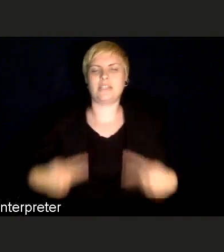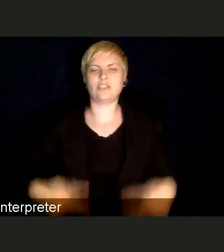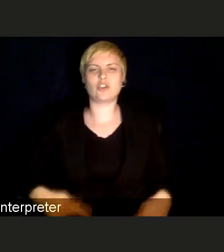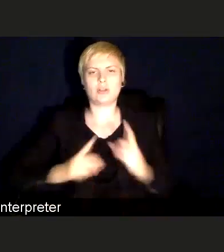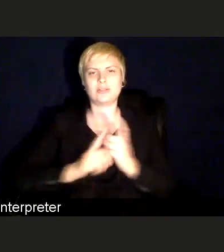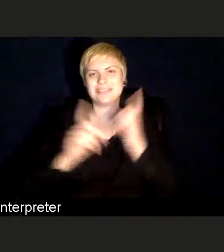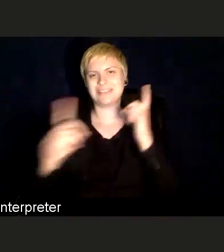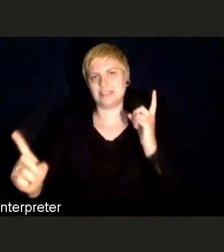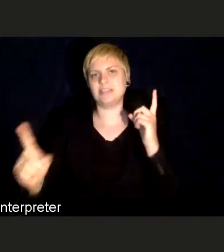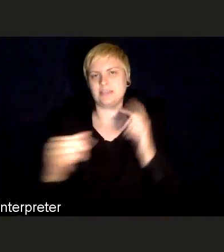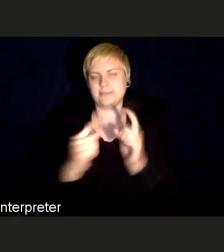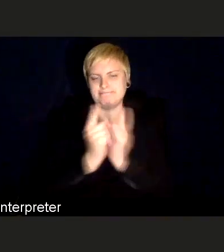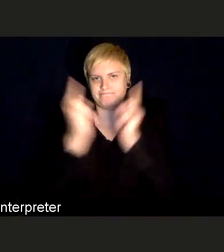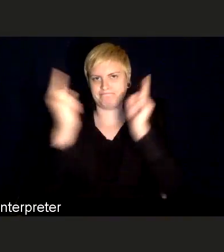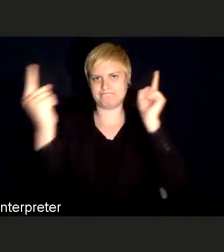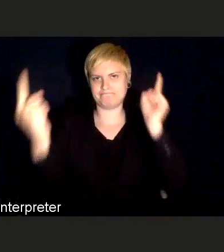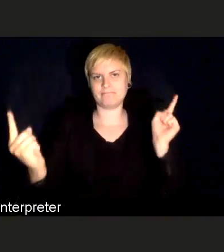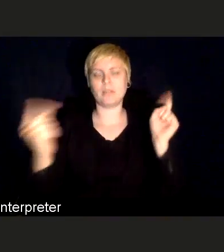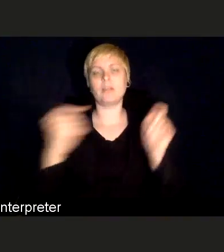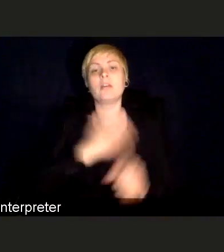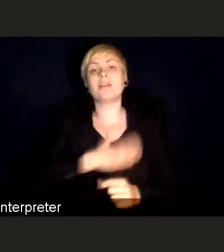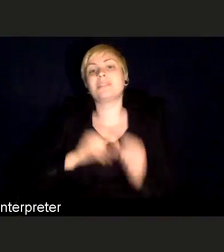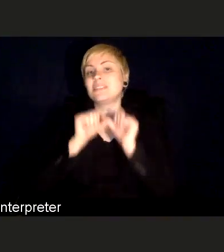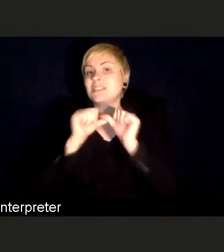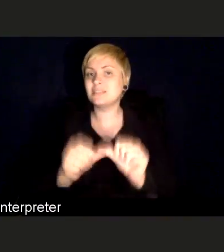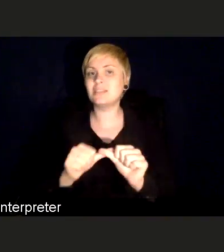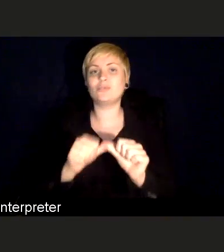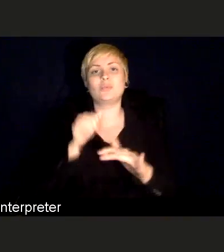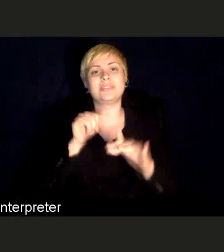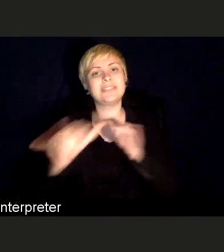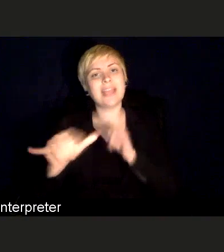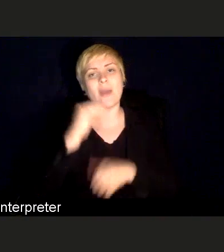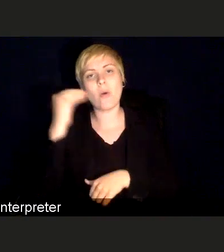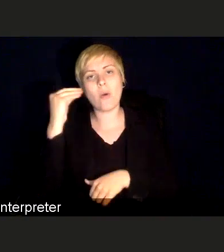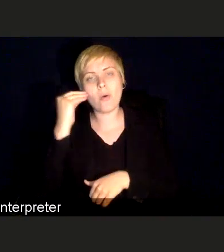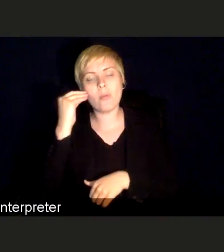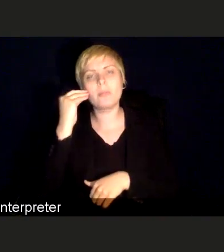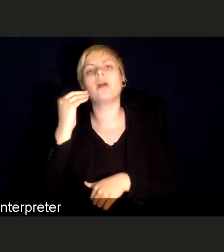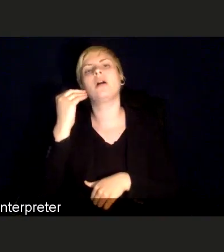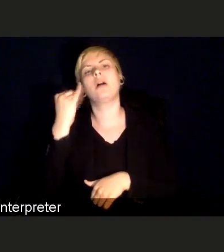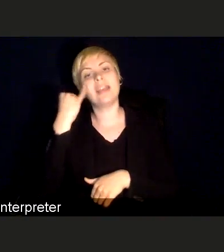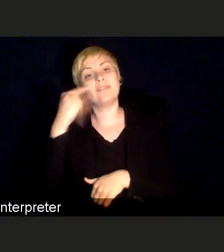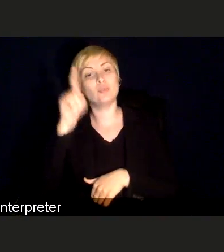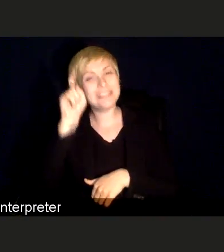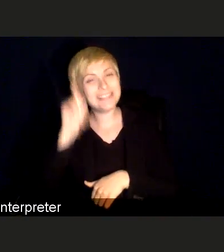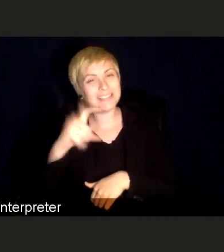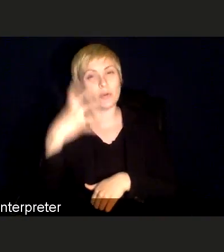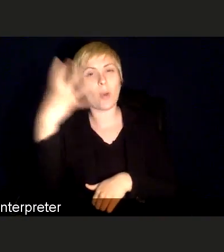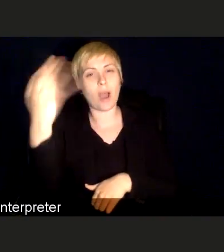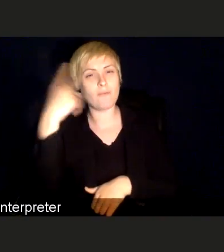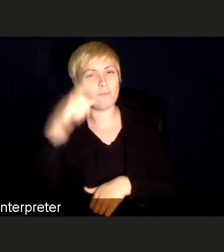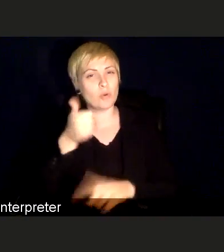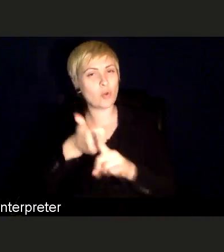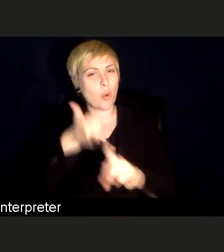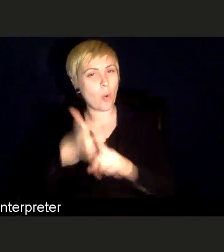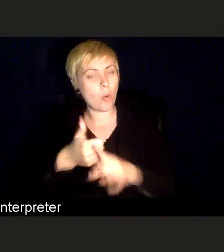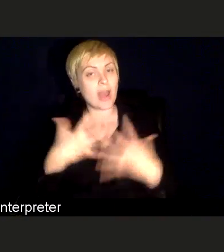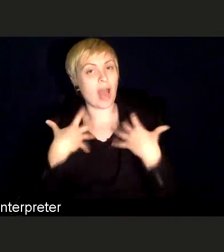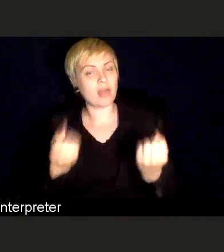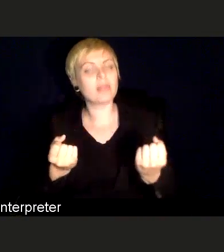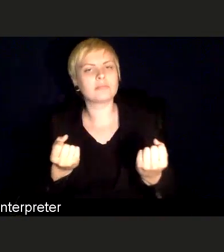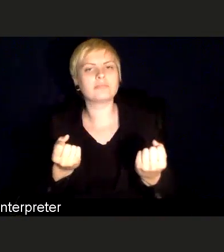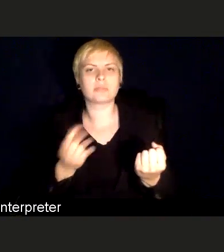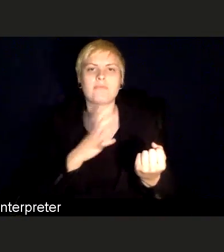be sure to continue to shelter at home, except for when you need to go out for your own health purposes. And think of it that way. What is